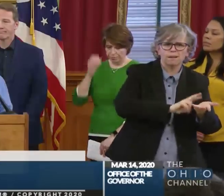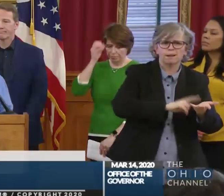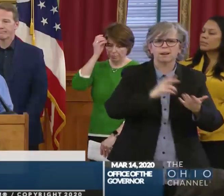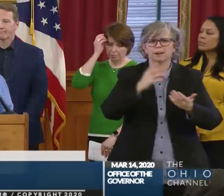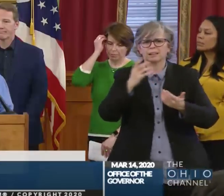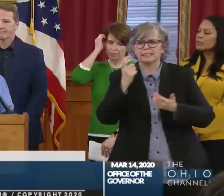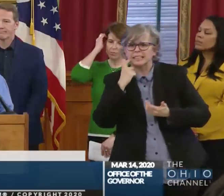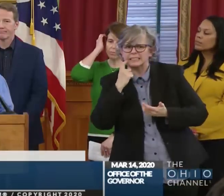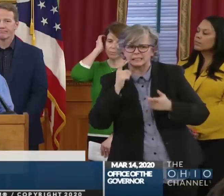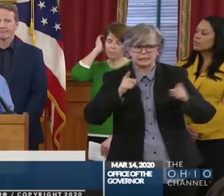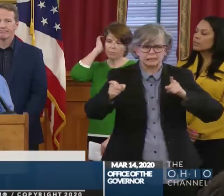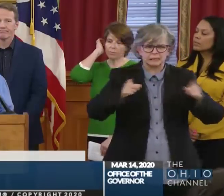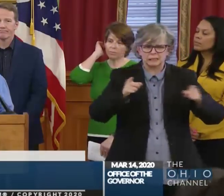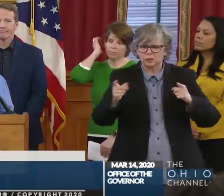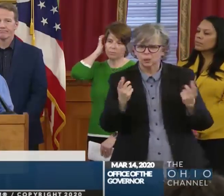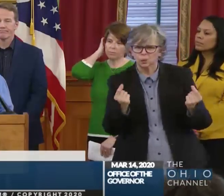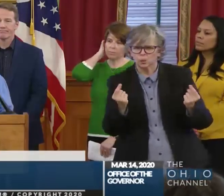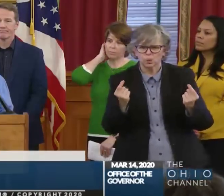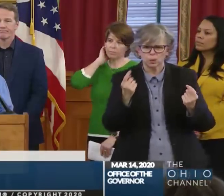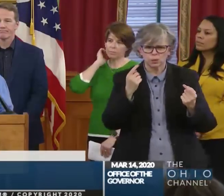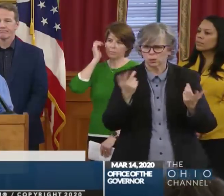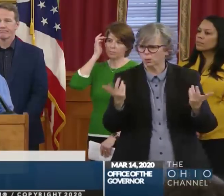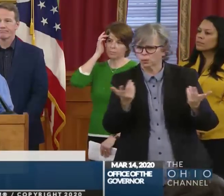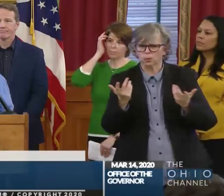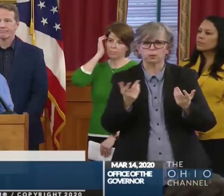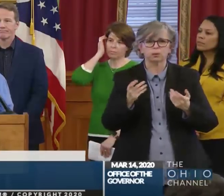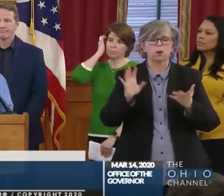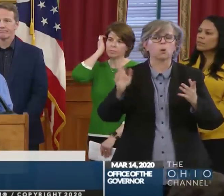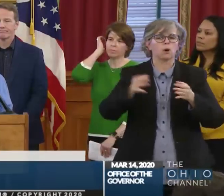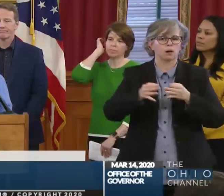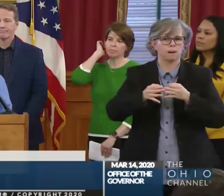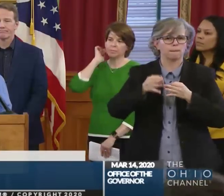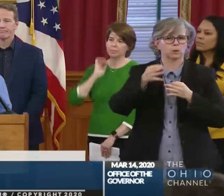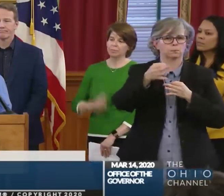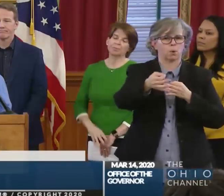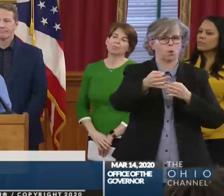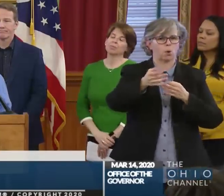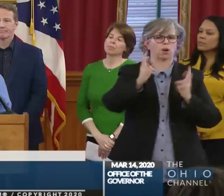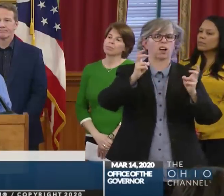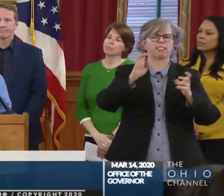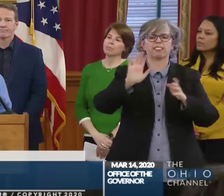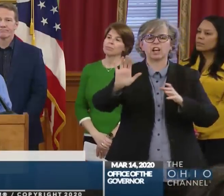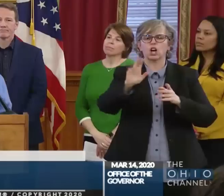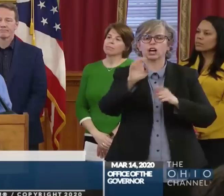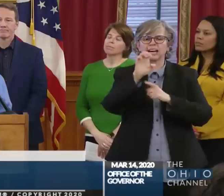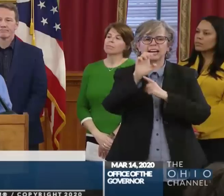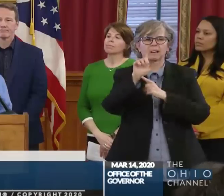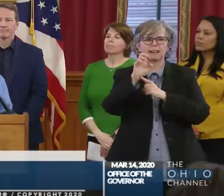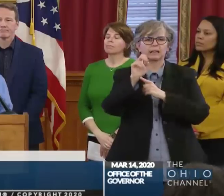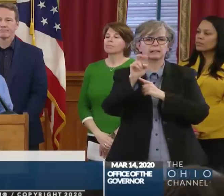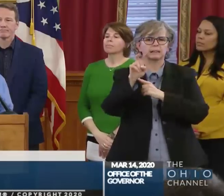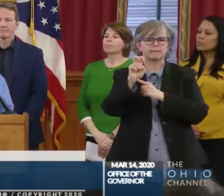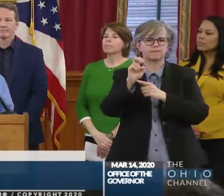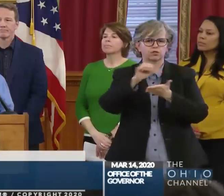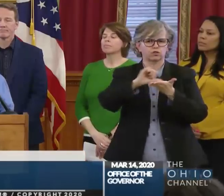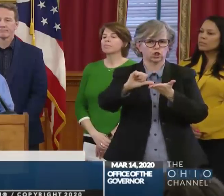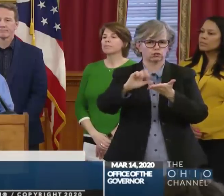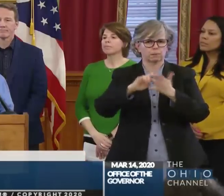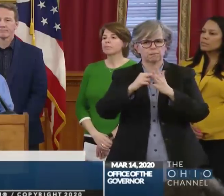dentists is that they postpone elective surgery. We would say that to everybody in the